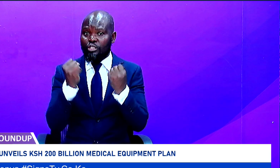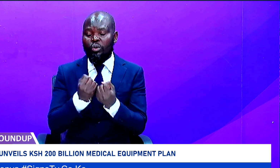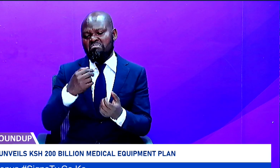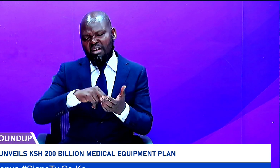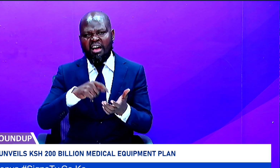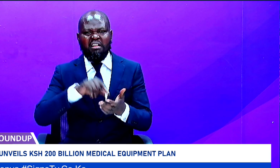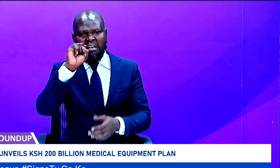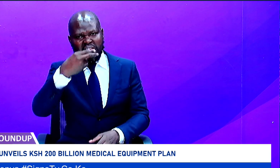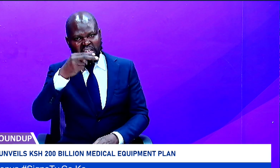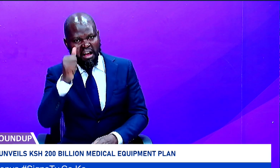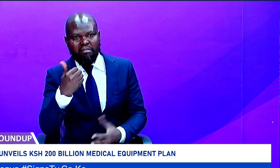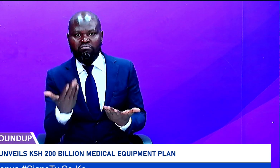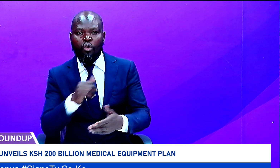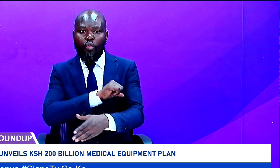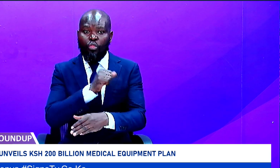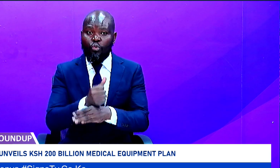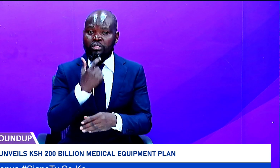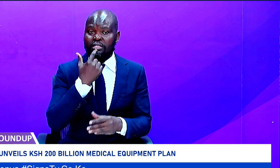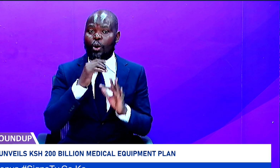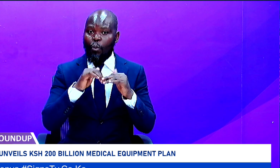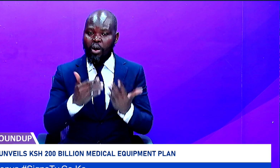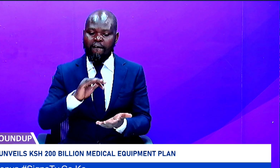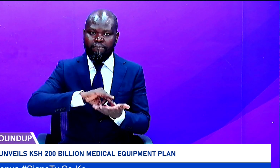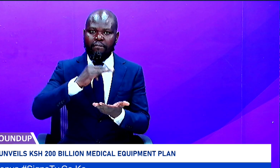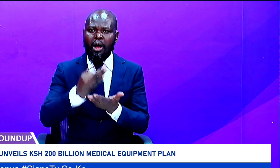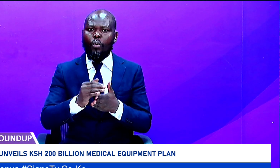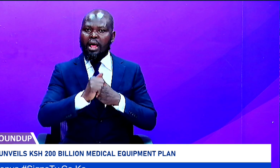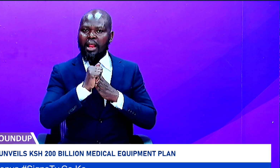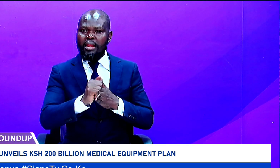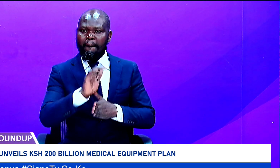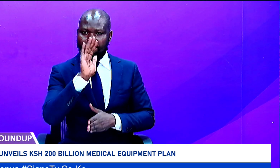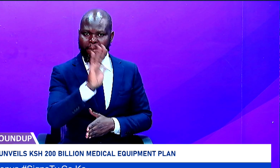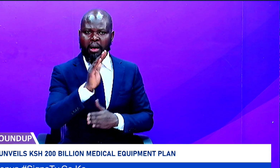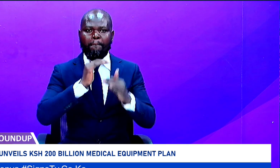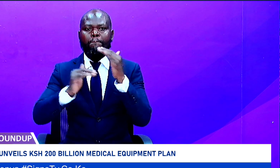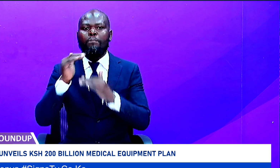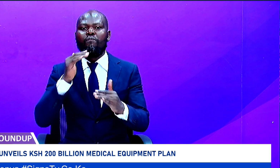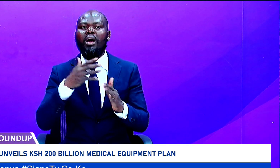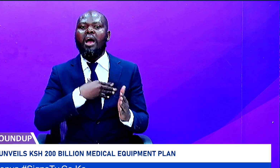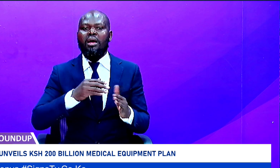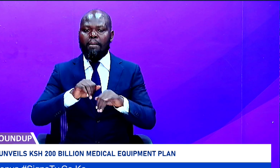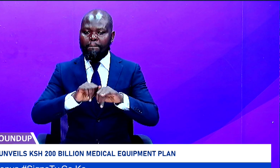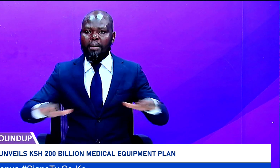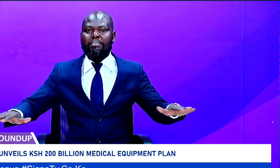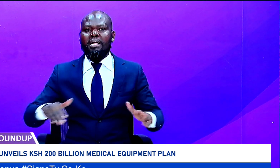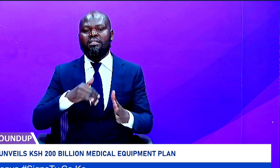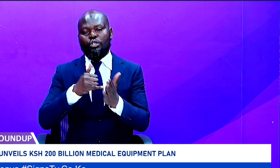that those found guilty risk facing prosecution and permanent revocation of their licenses.